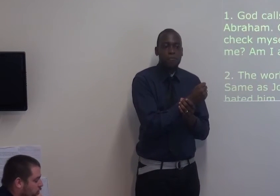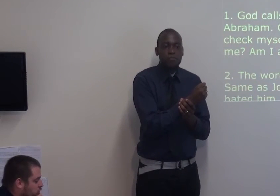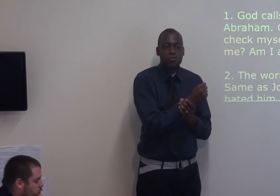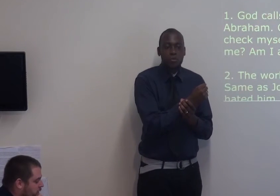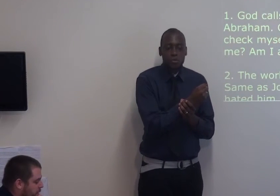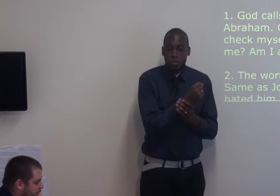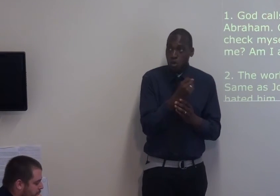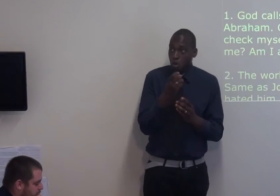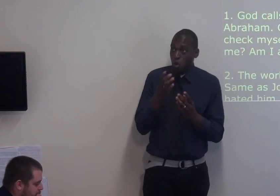God called him.